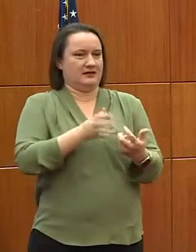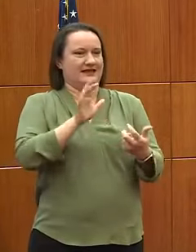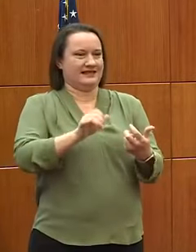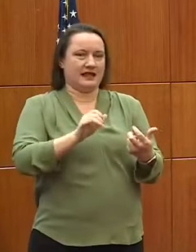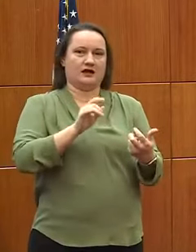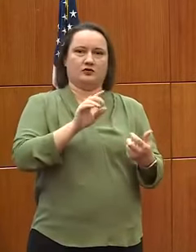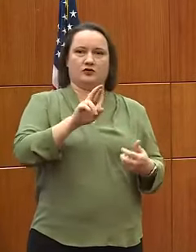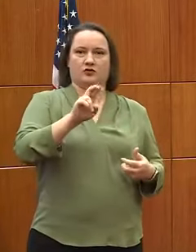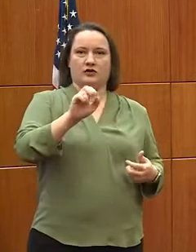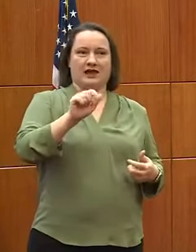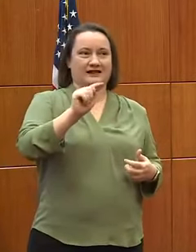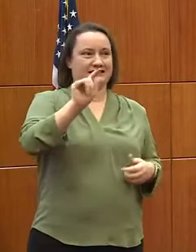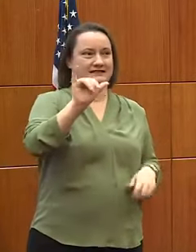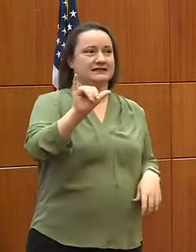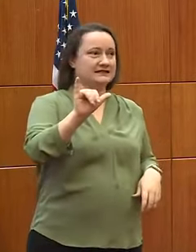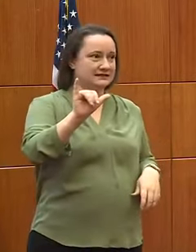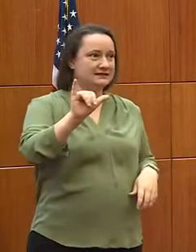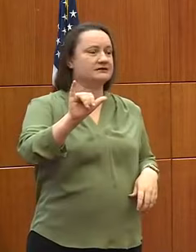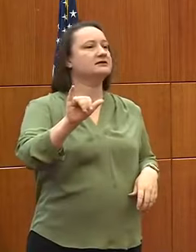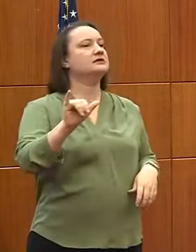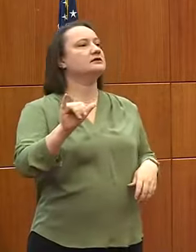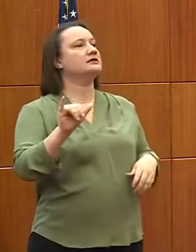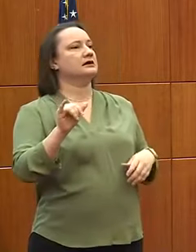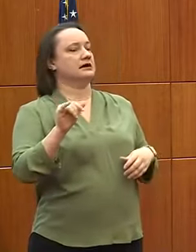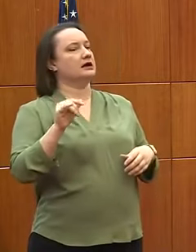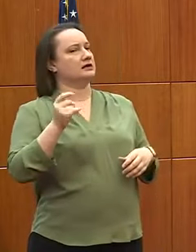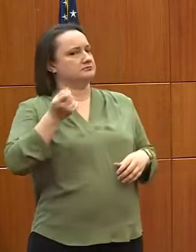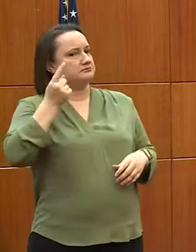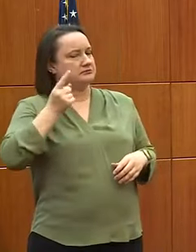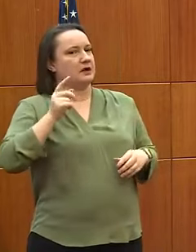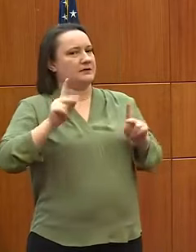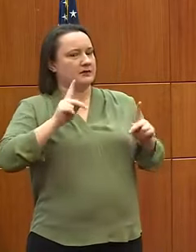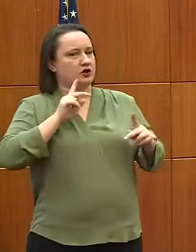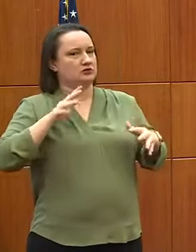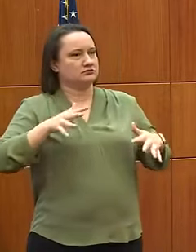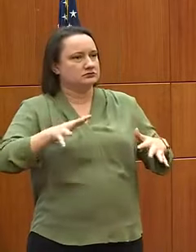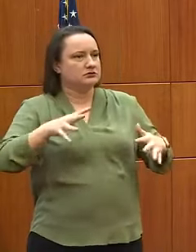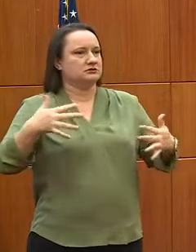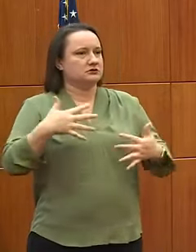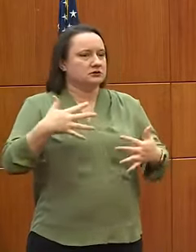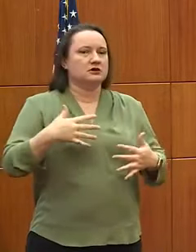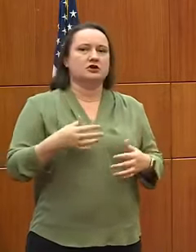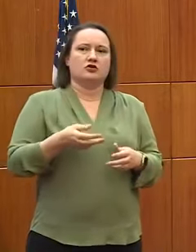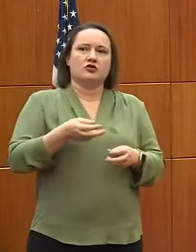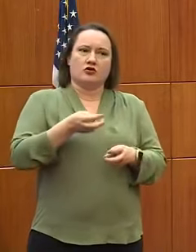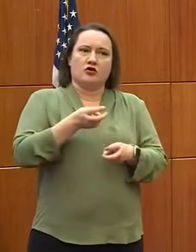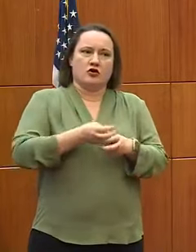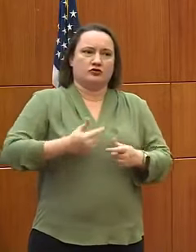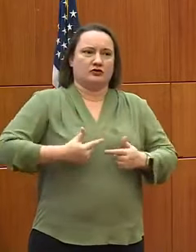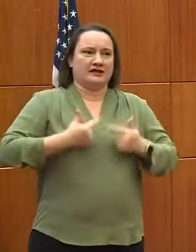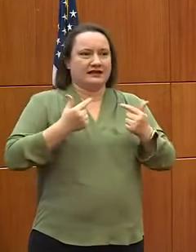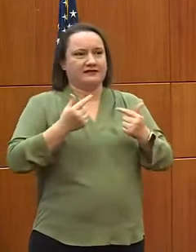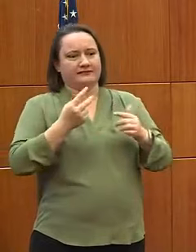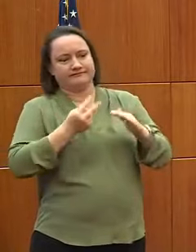I know that makes people anxious and fearful. It is difficult to live with